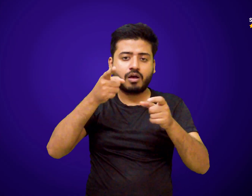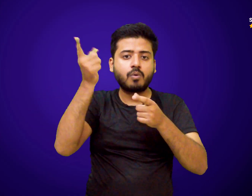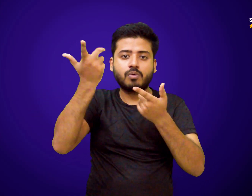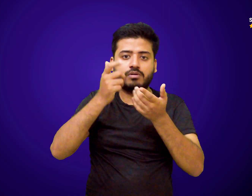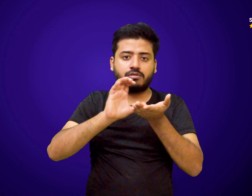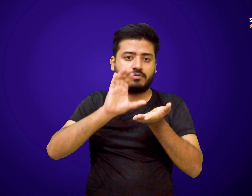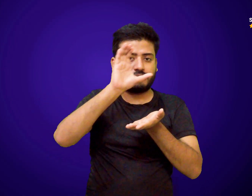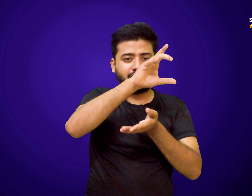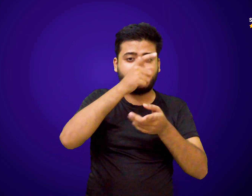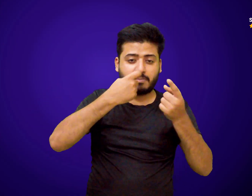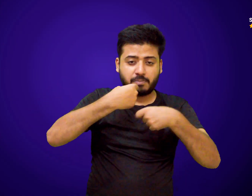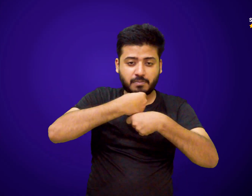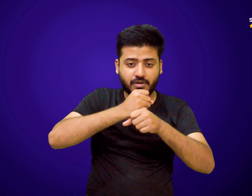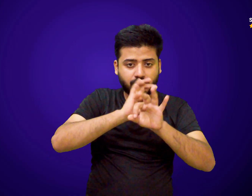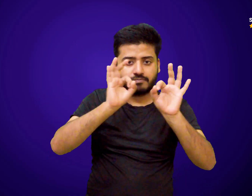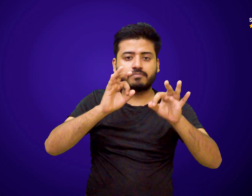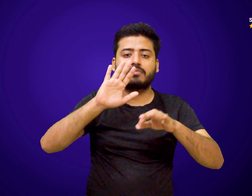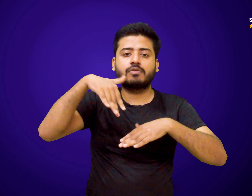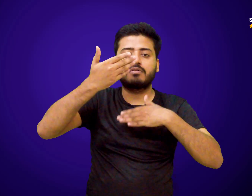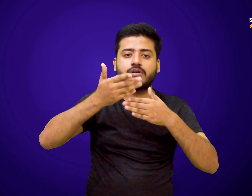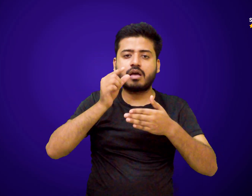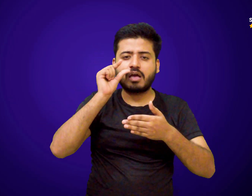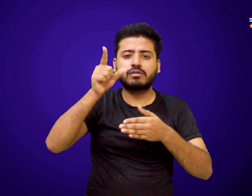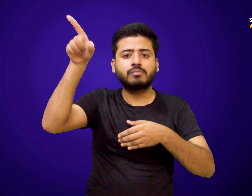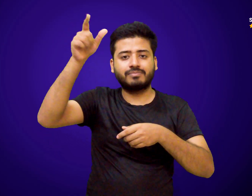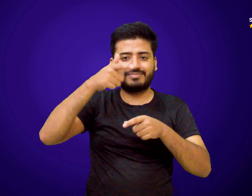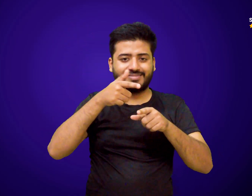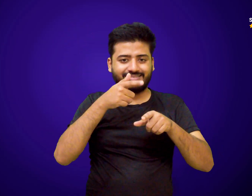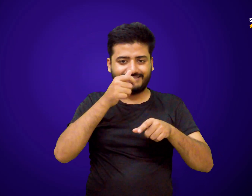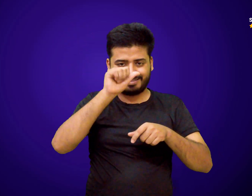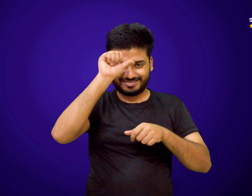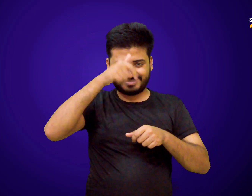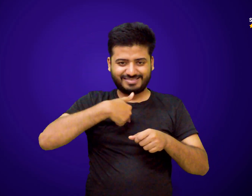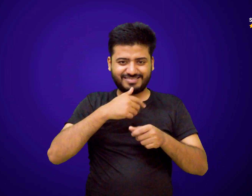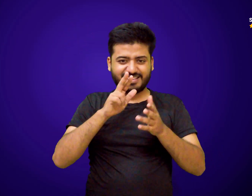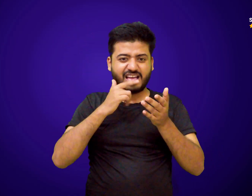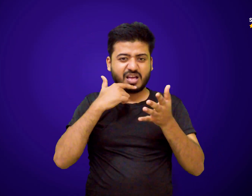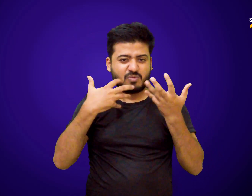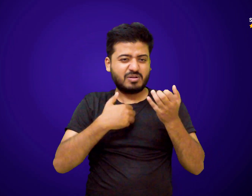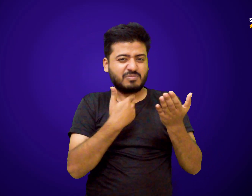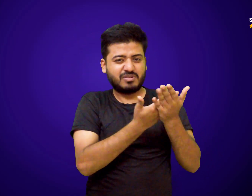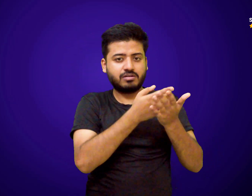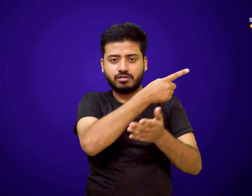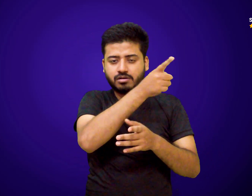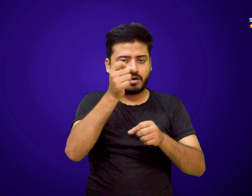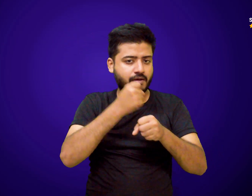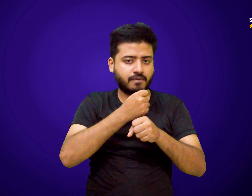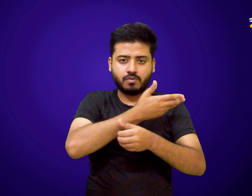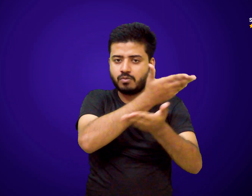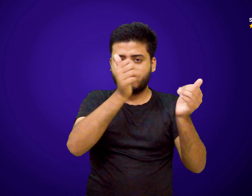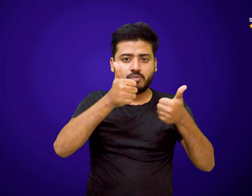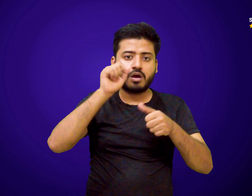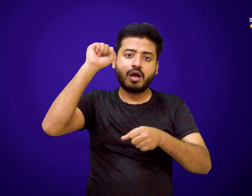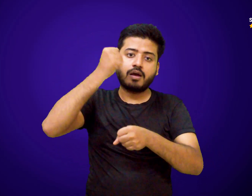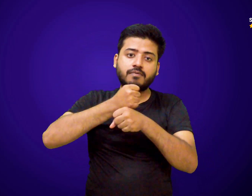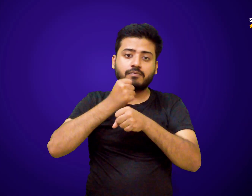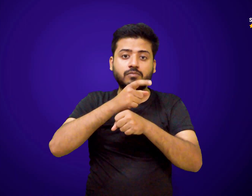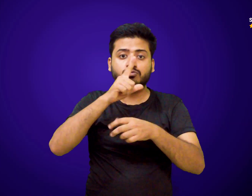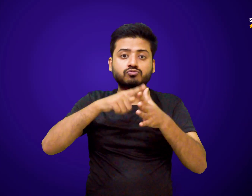citizens. Faster immigration. Holders can use separate immigration channels at airports, resulting in quicker and smoother